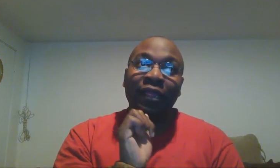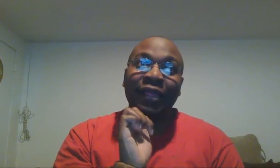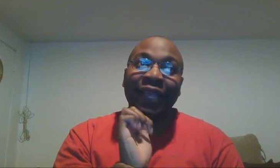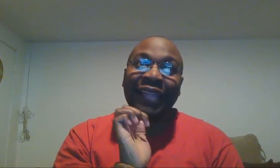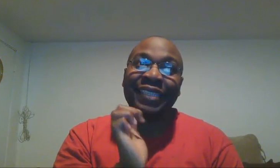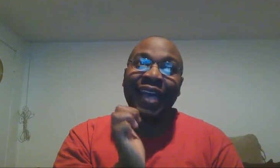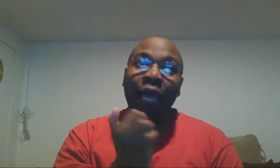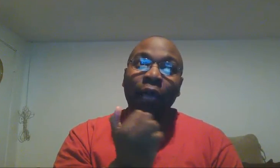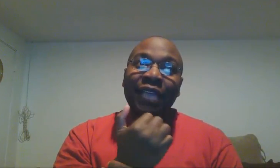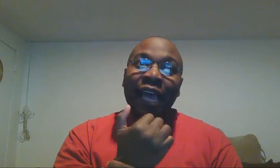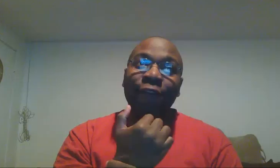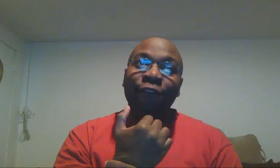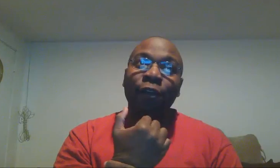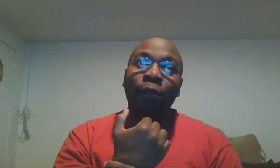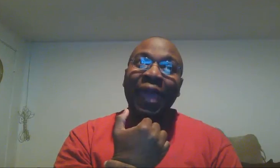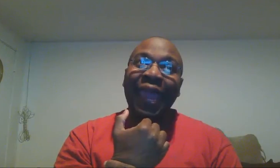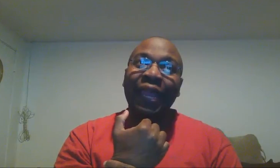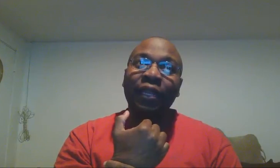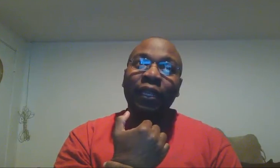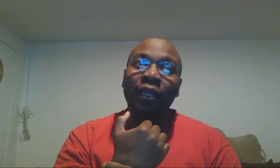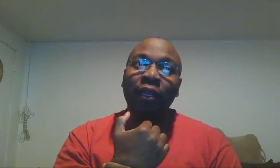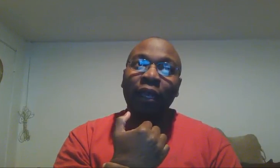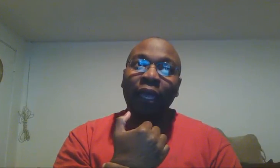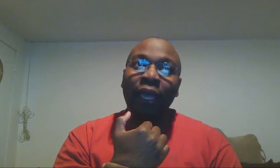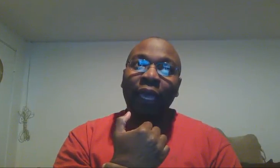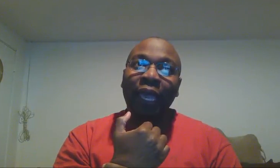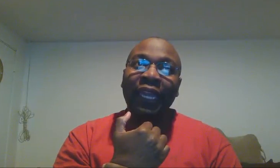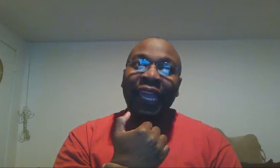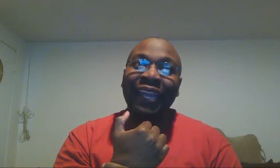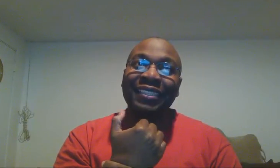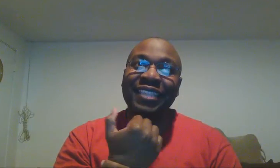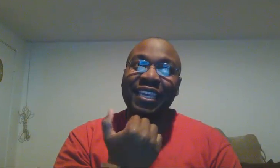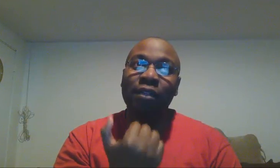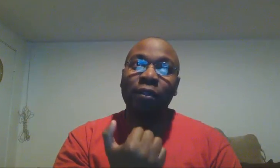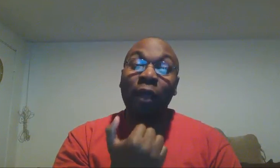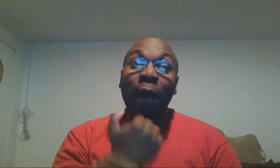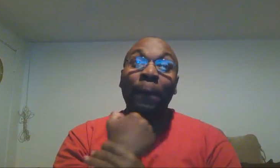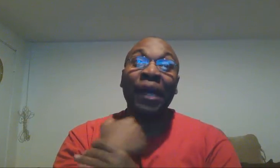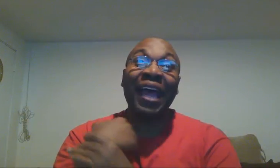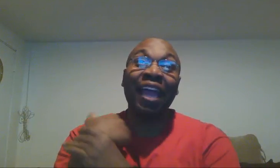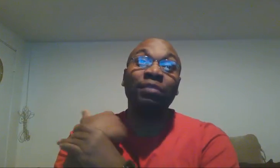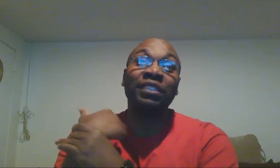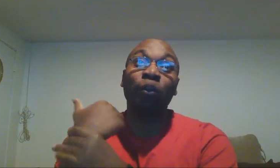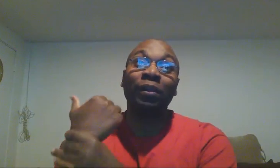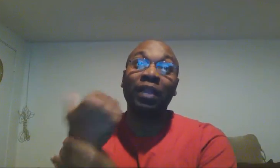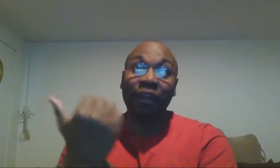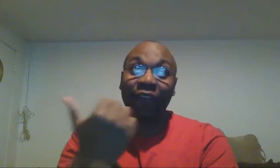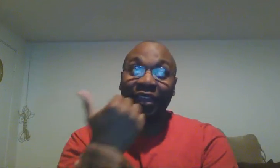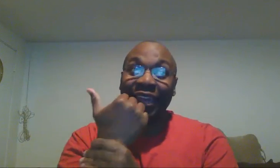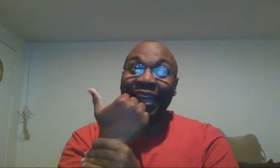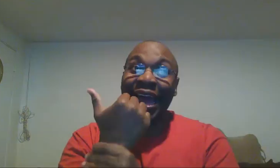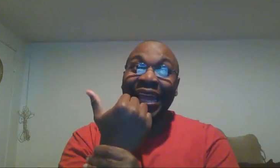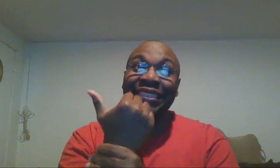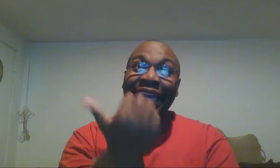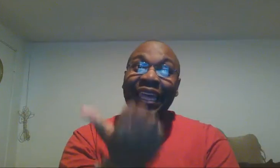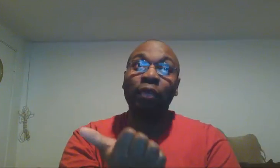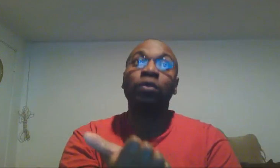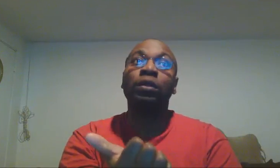at times I feel pain in it still. But I am still believing that God has healed